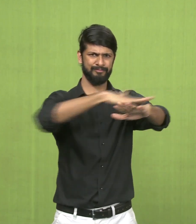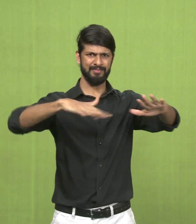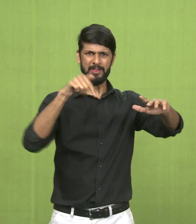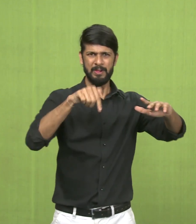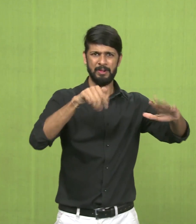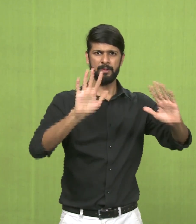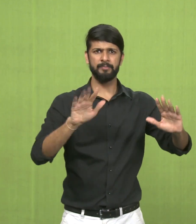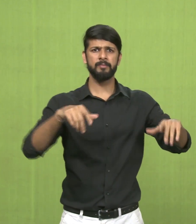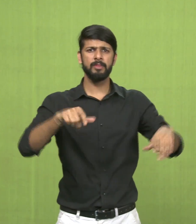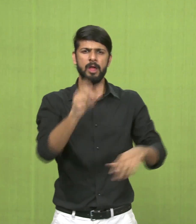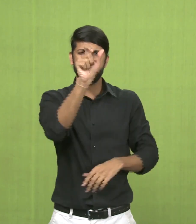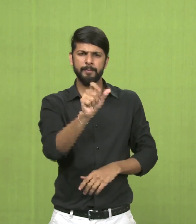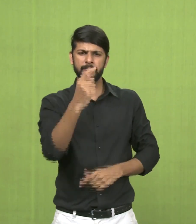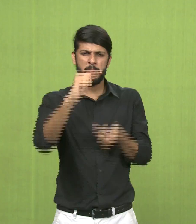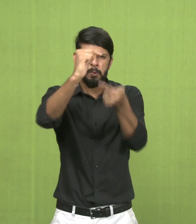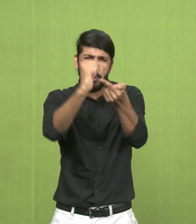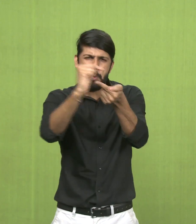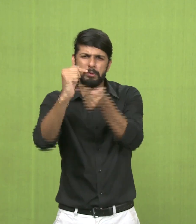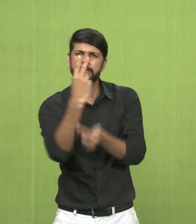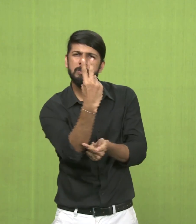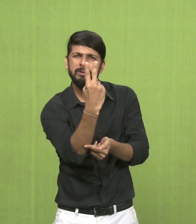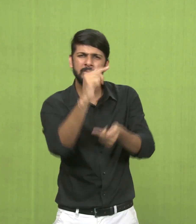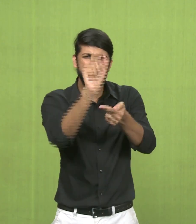The subject of this painting are two figures,